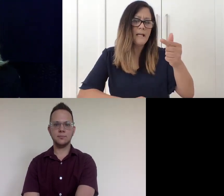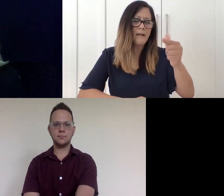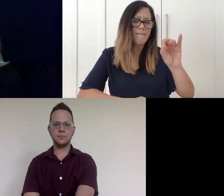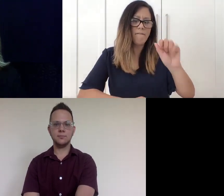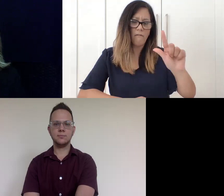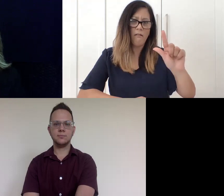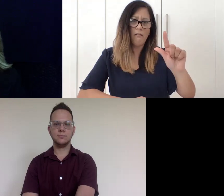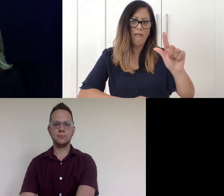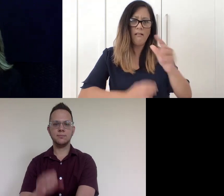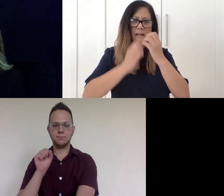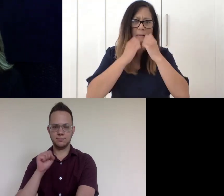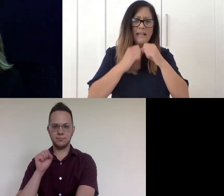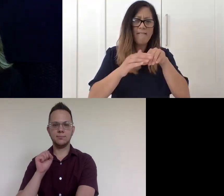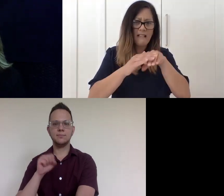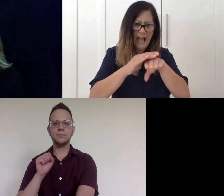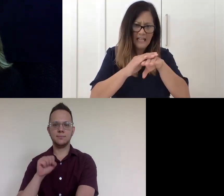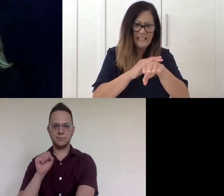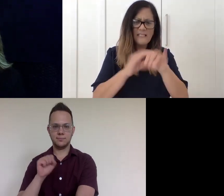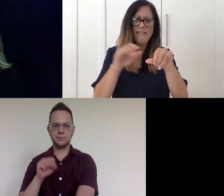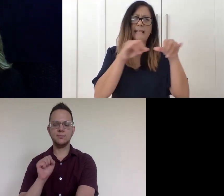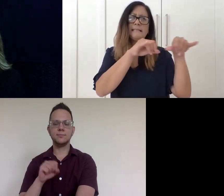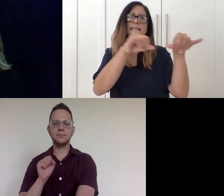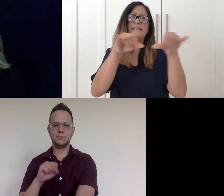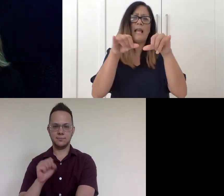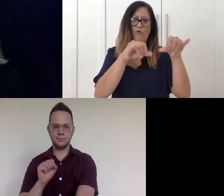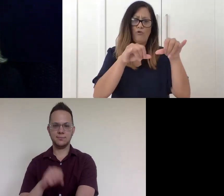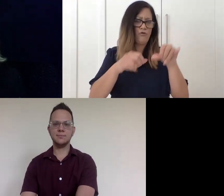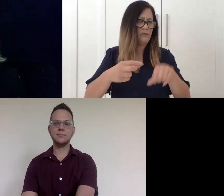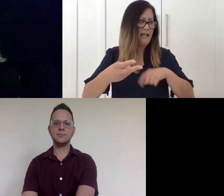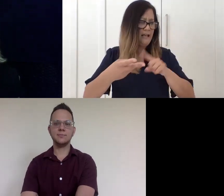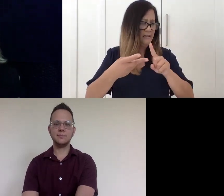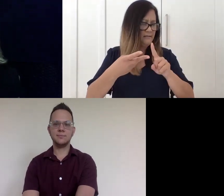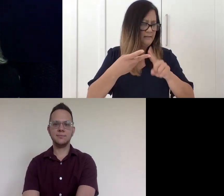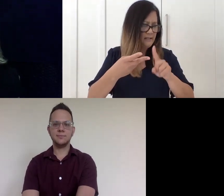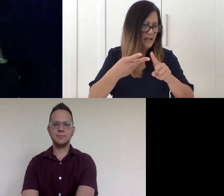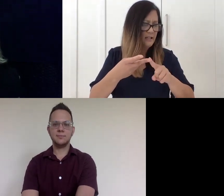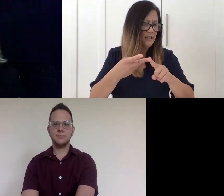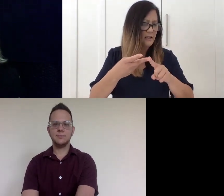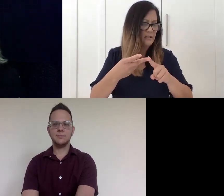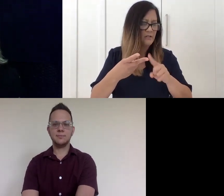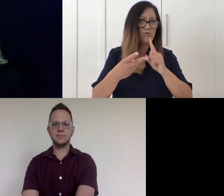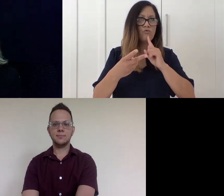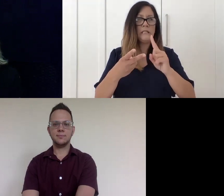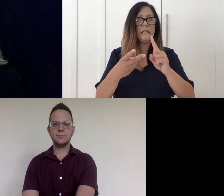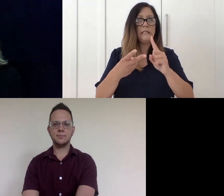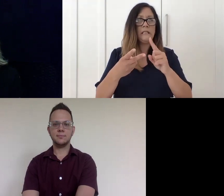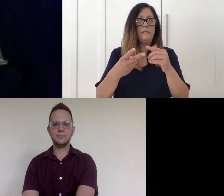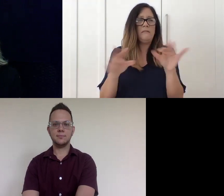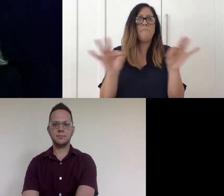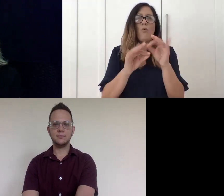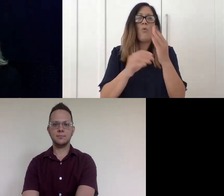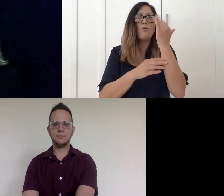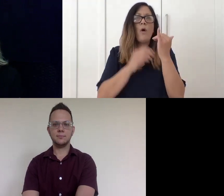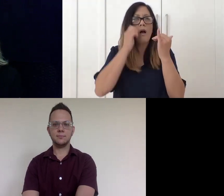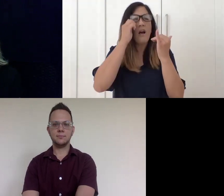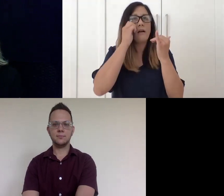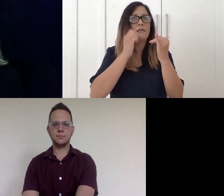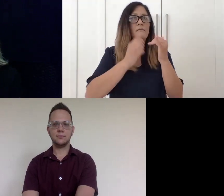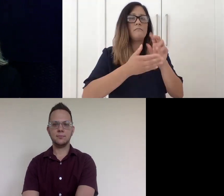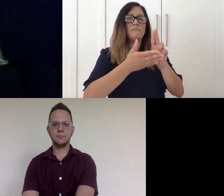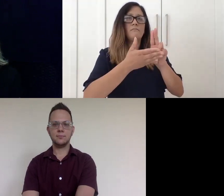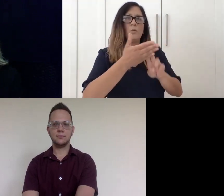and also practice for medical education and practitioners, the idea of meaningful access, and also the idea